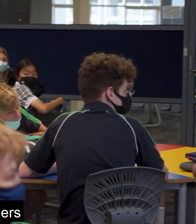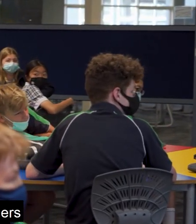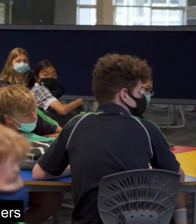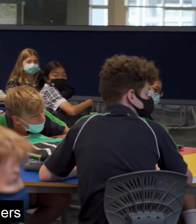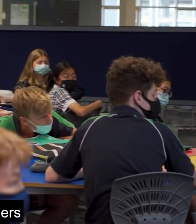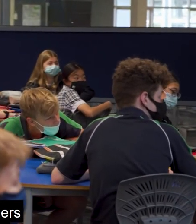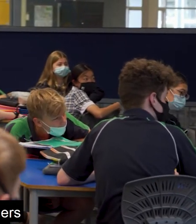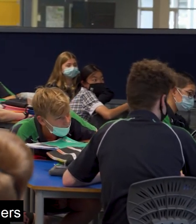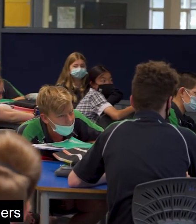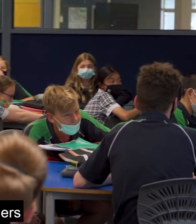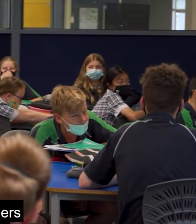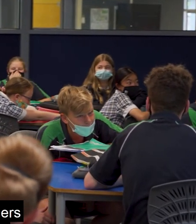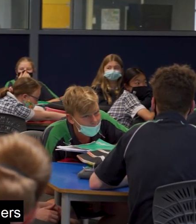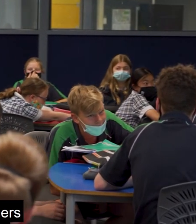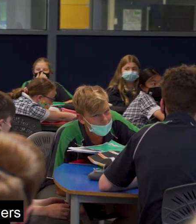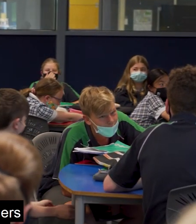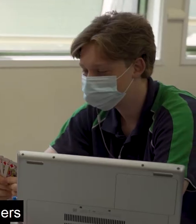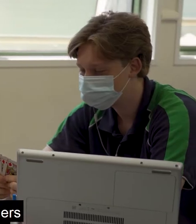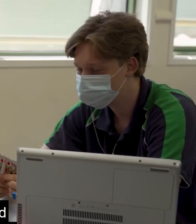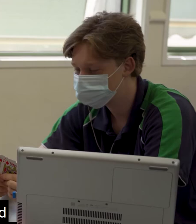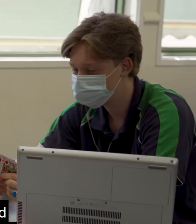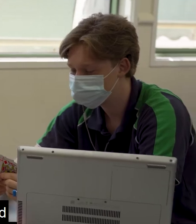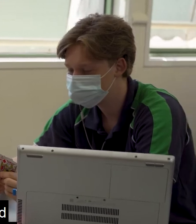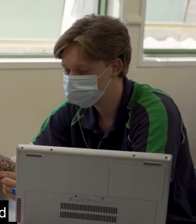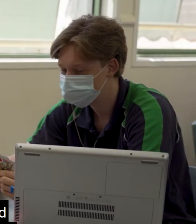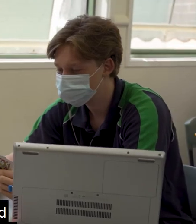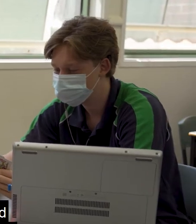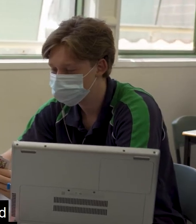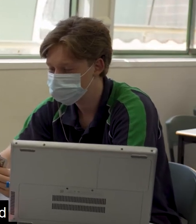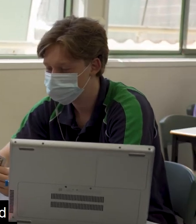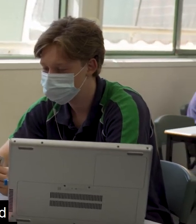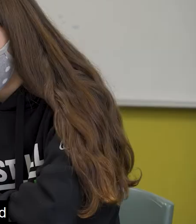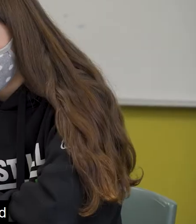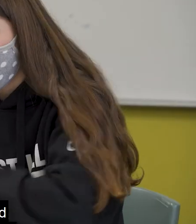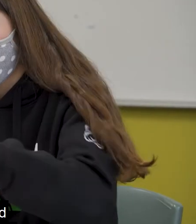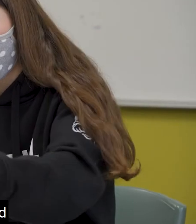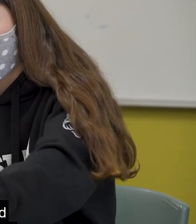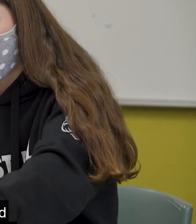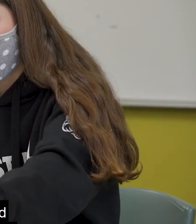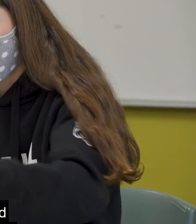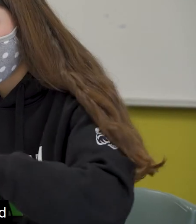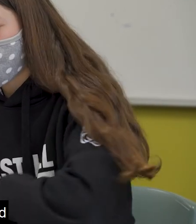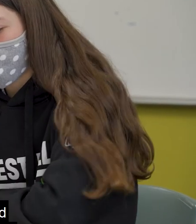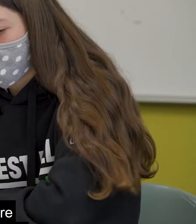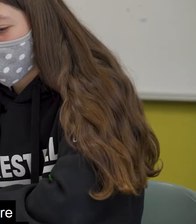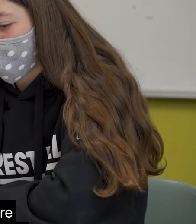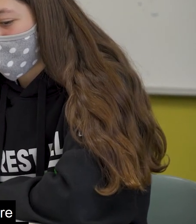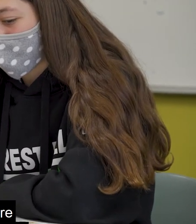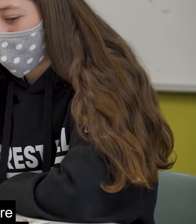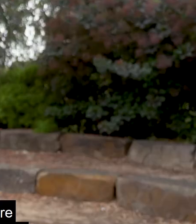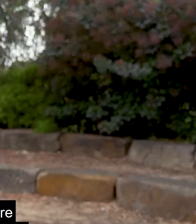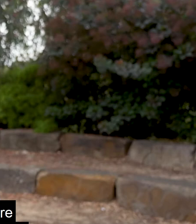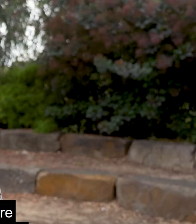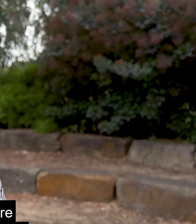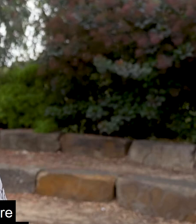relationships between teachers and students, students and teachers, and students and students. We are focusing on